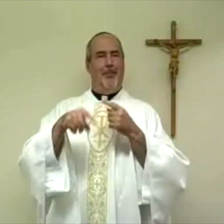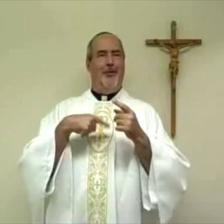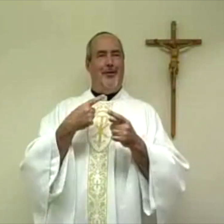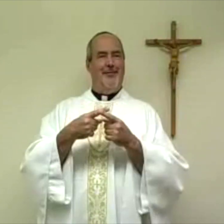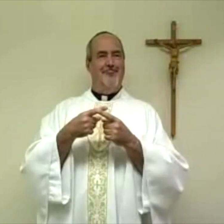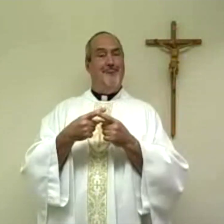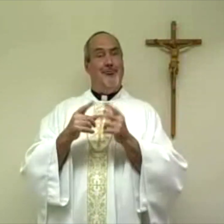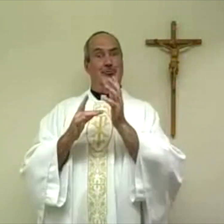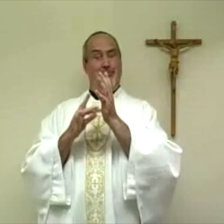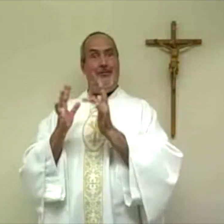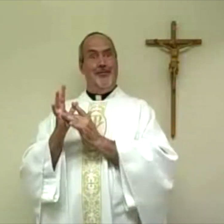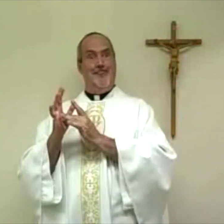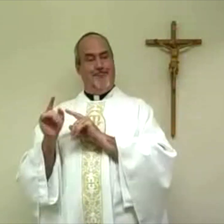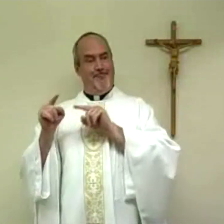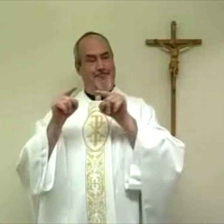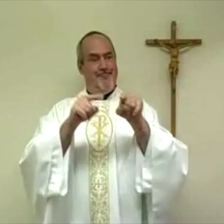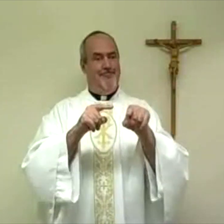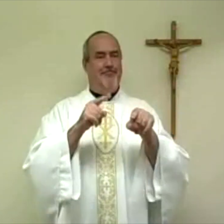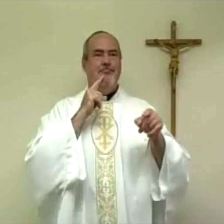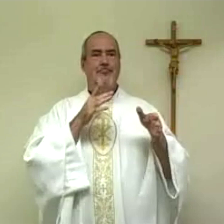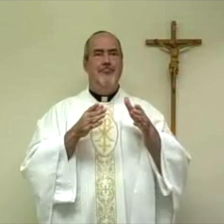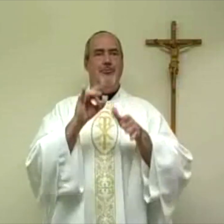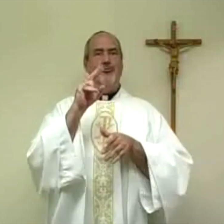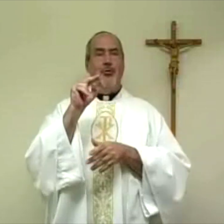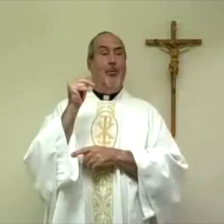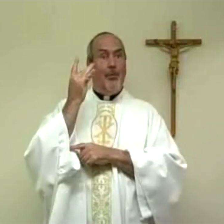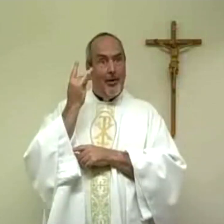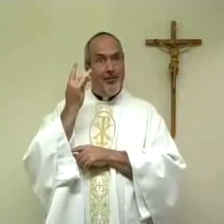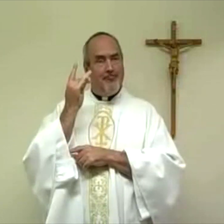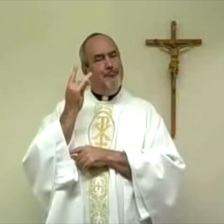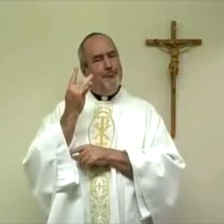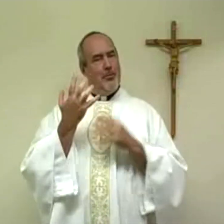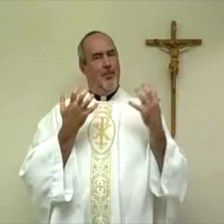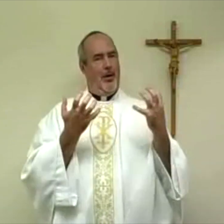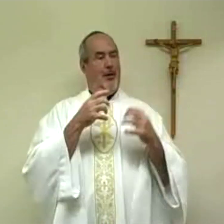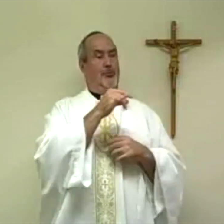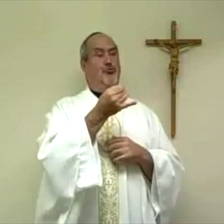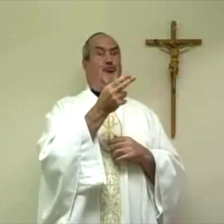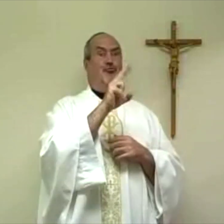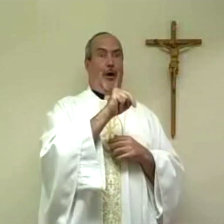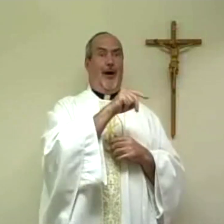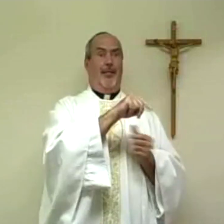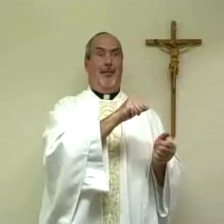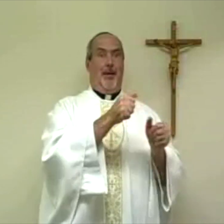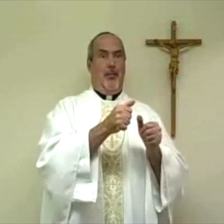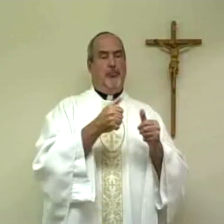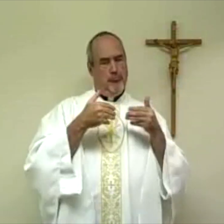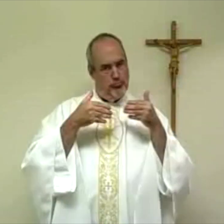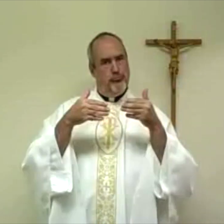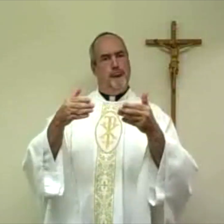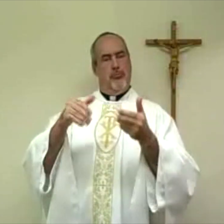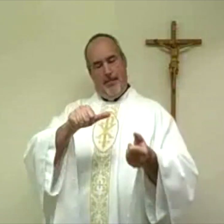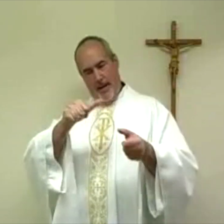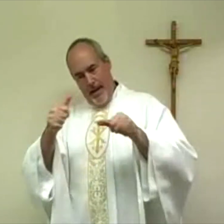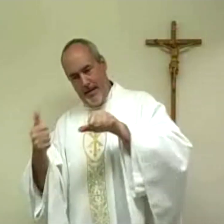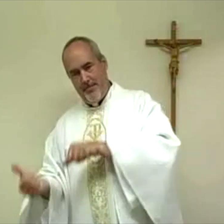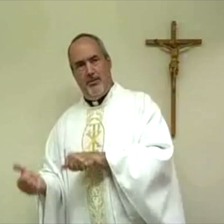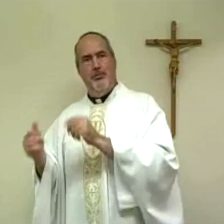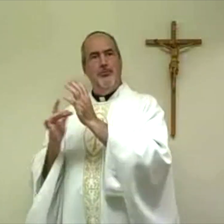In the Gospel, it speaks of how Jesus went to the river because he wanted John the Baptist to go ahead